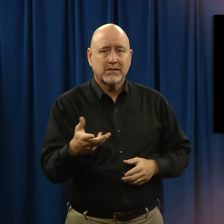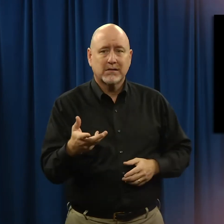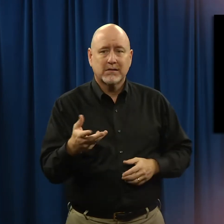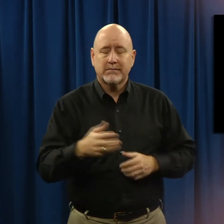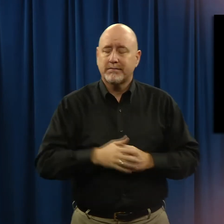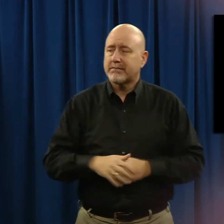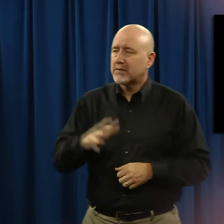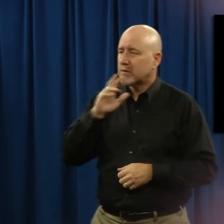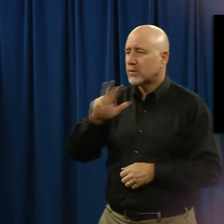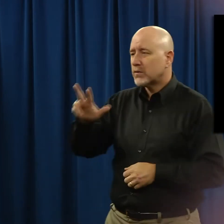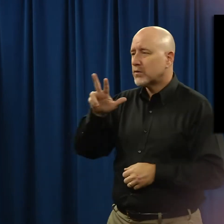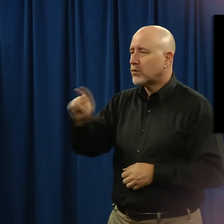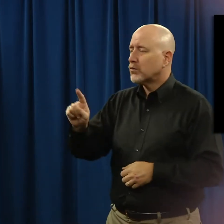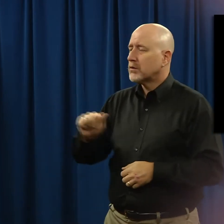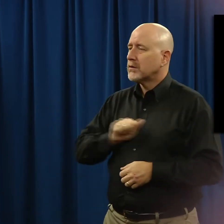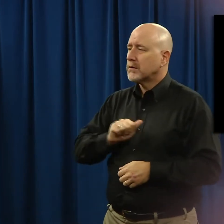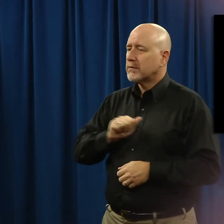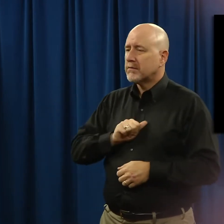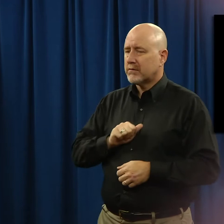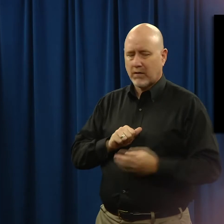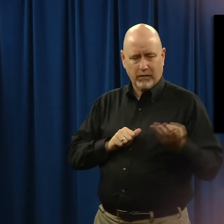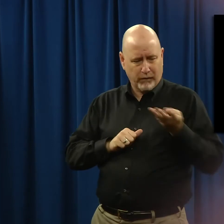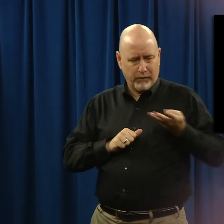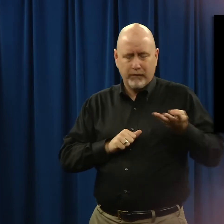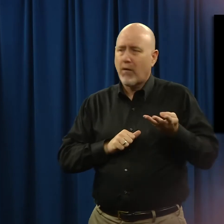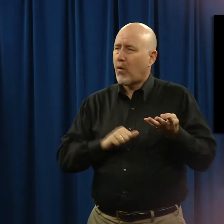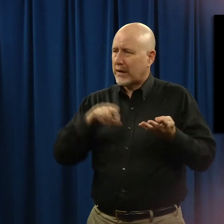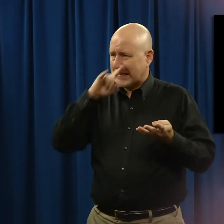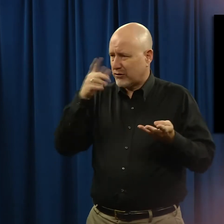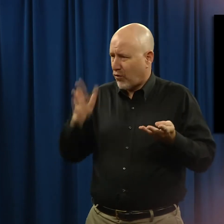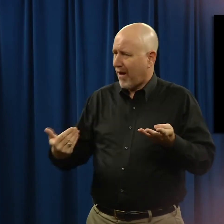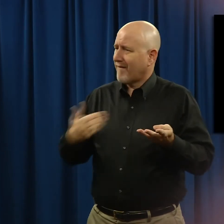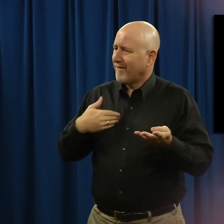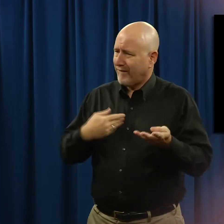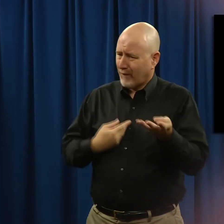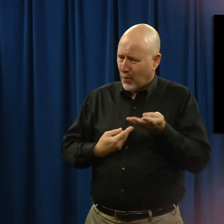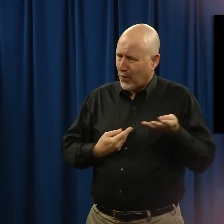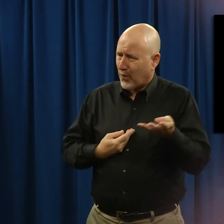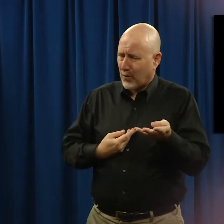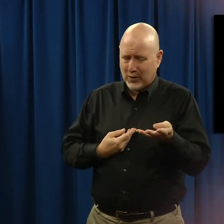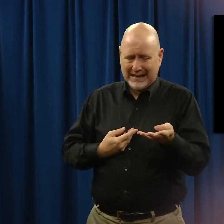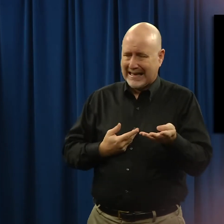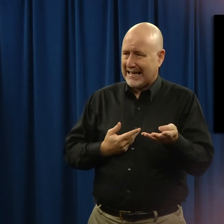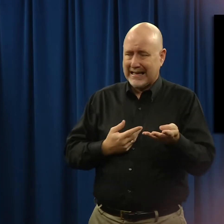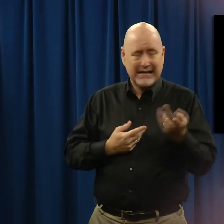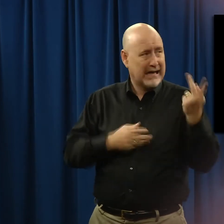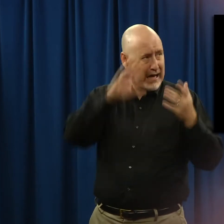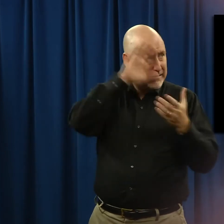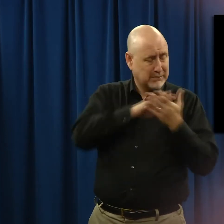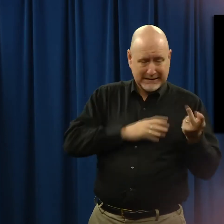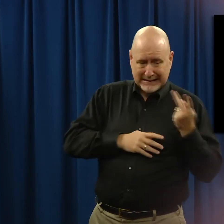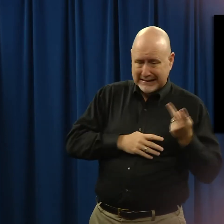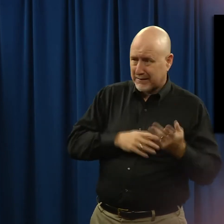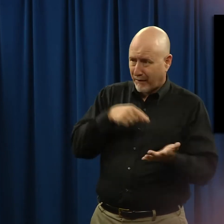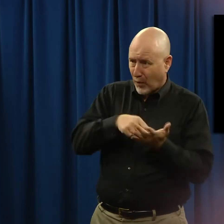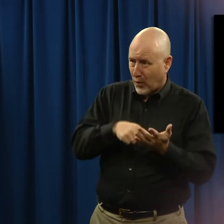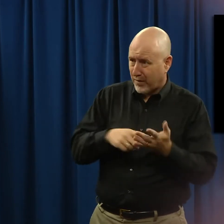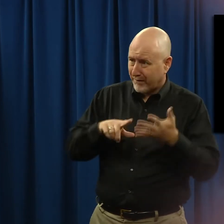I was 31. We already had 4 kids. We just could not afford another